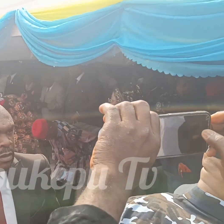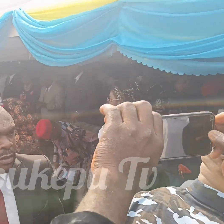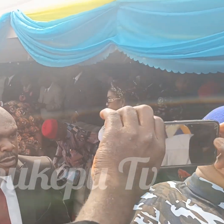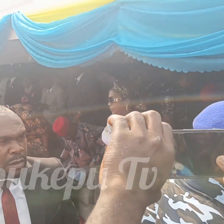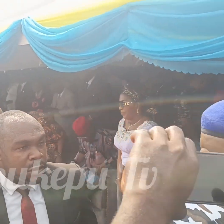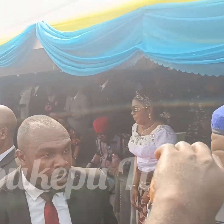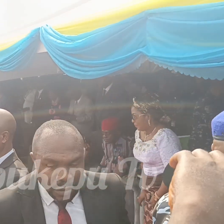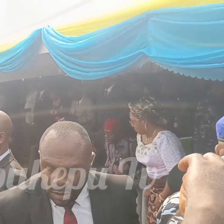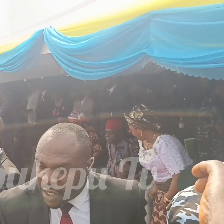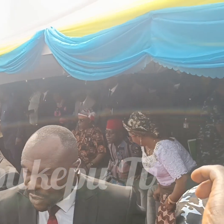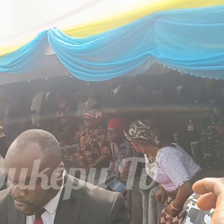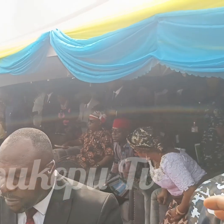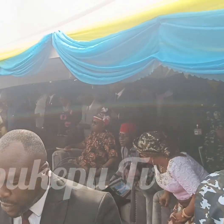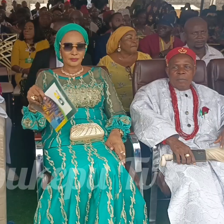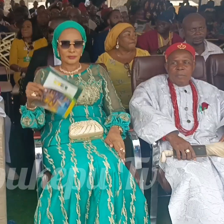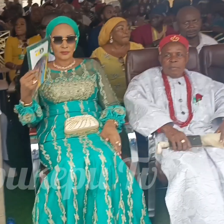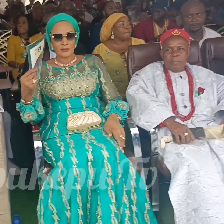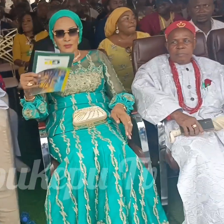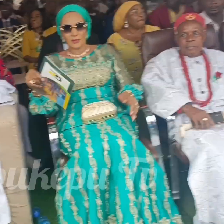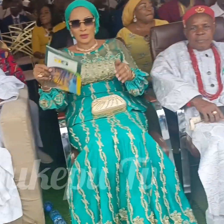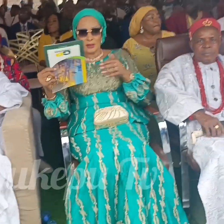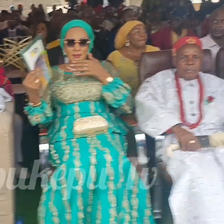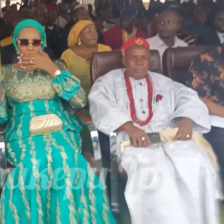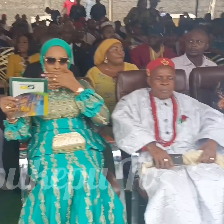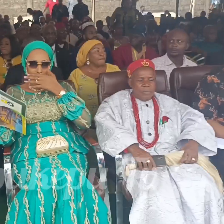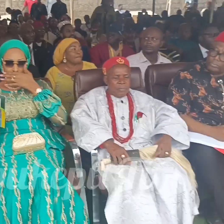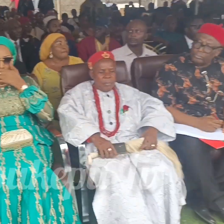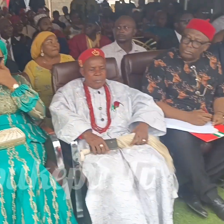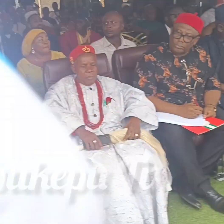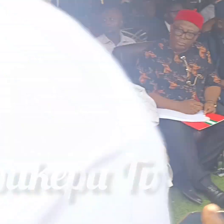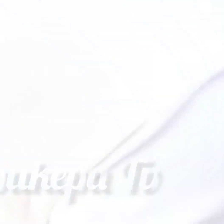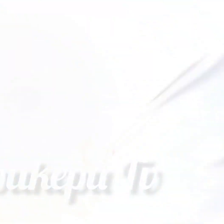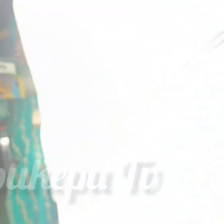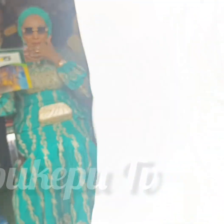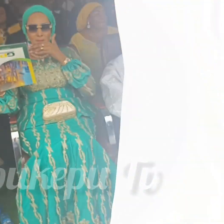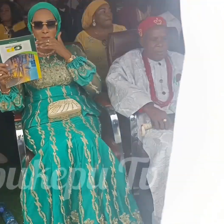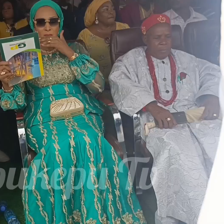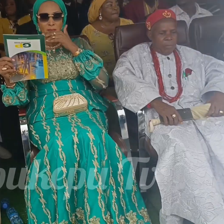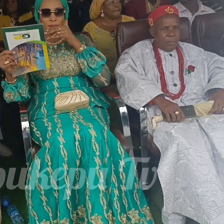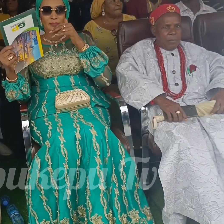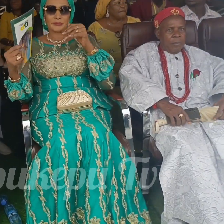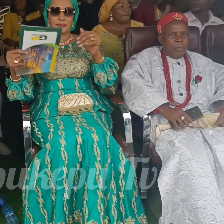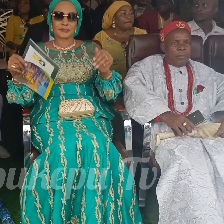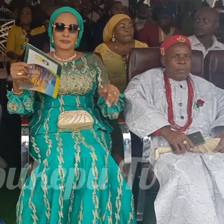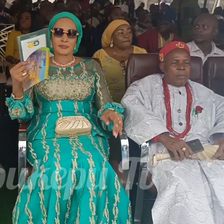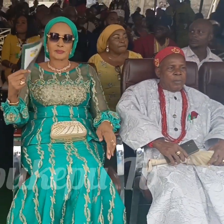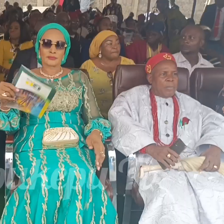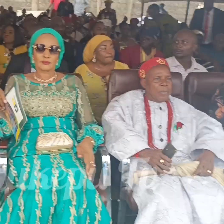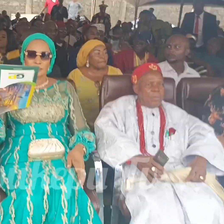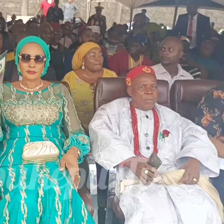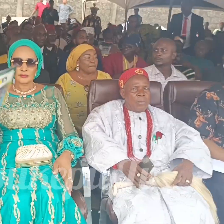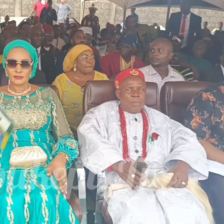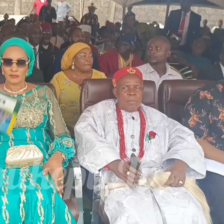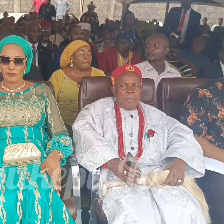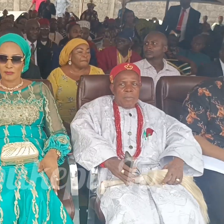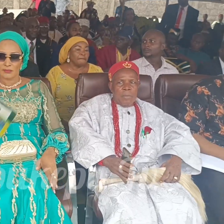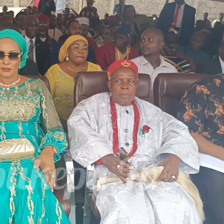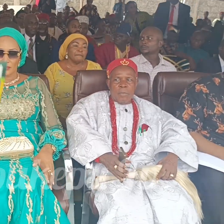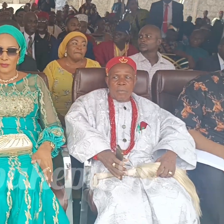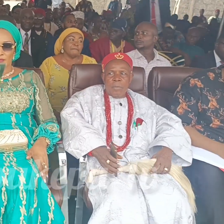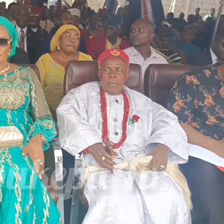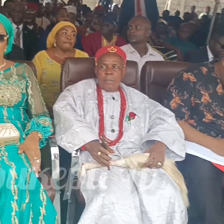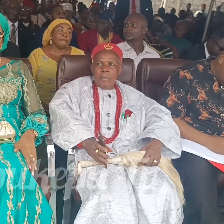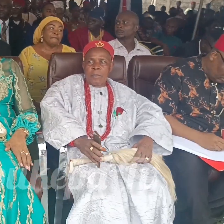Thank you so much, Ejiro. Again, would like to welcome the President and Commander-in-Chief